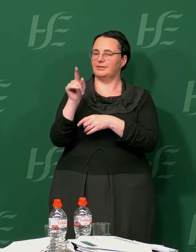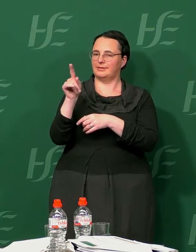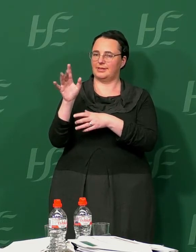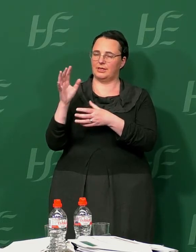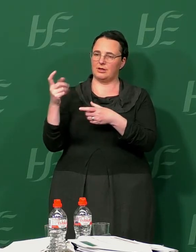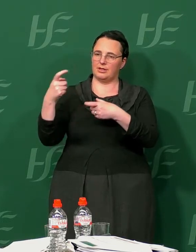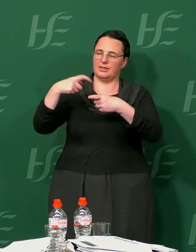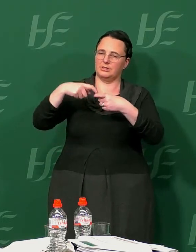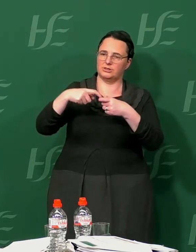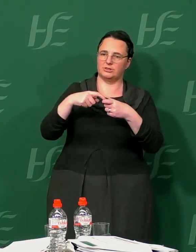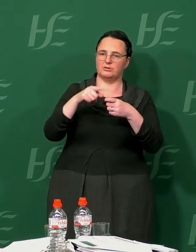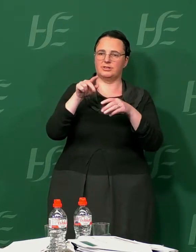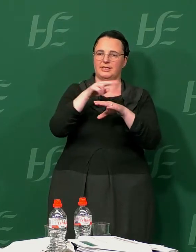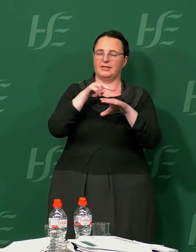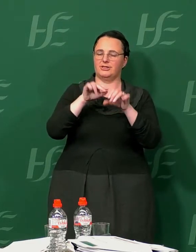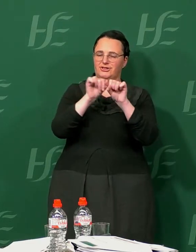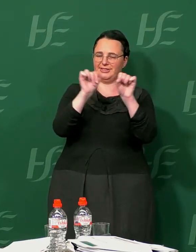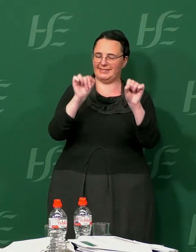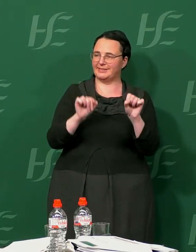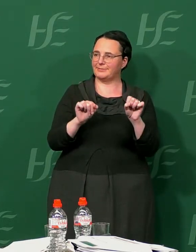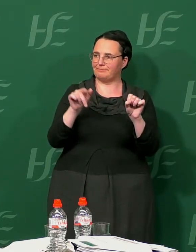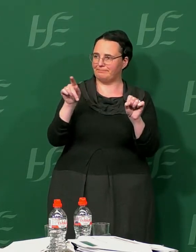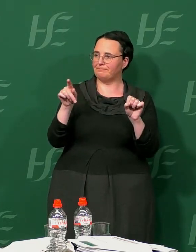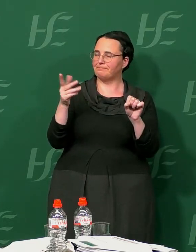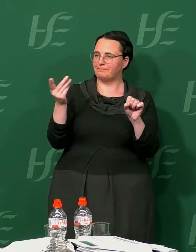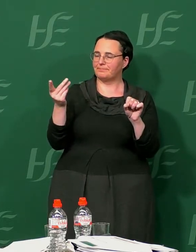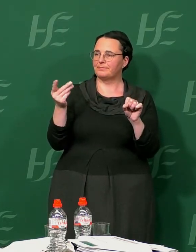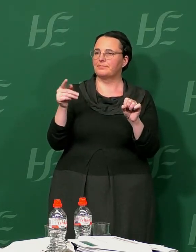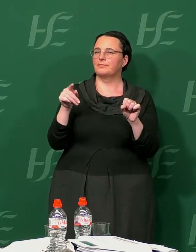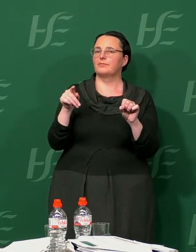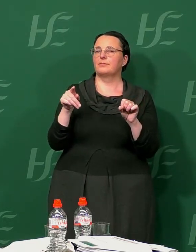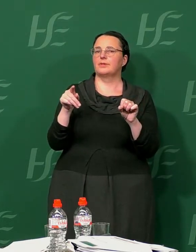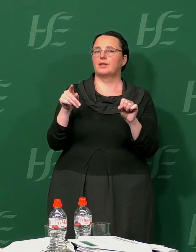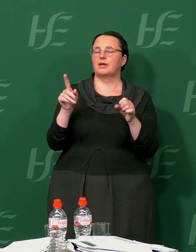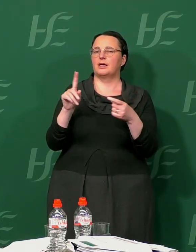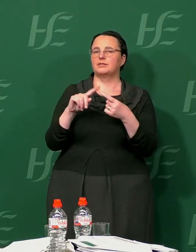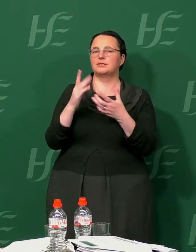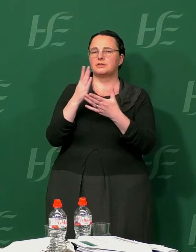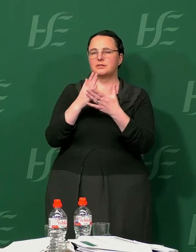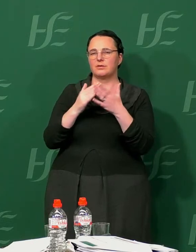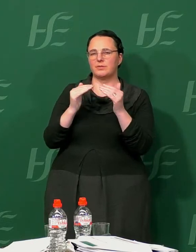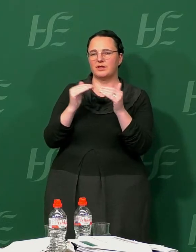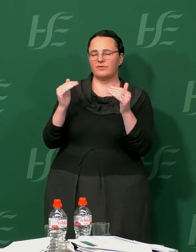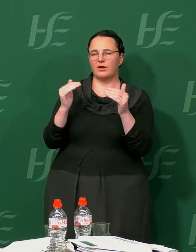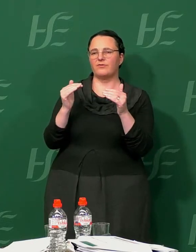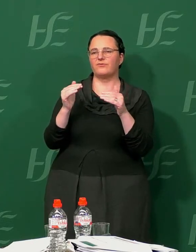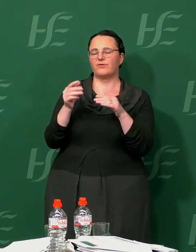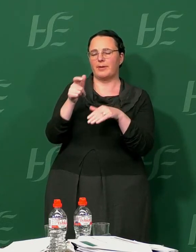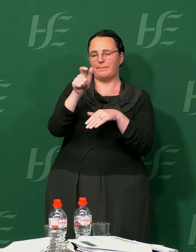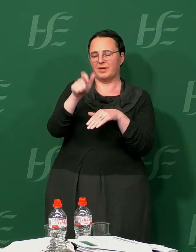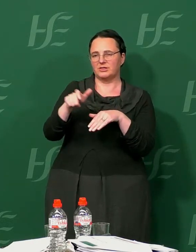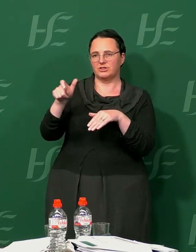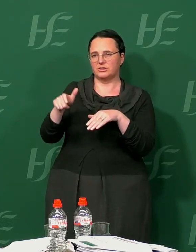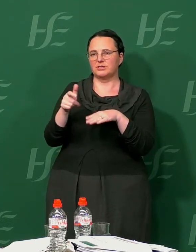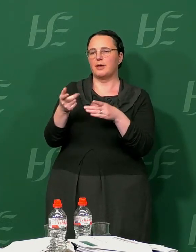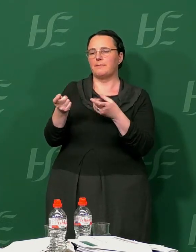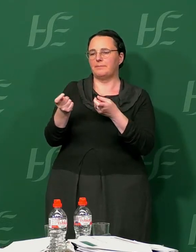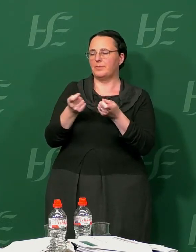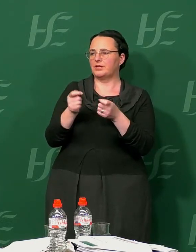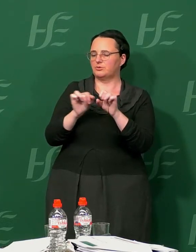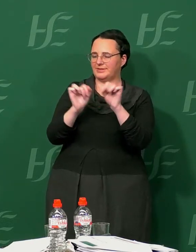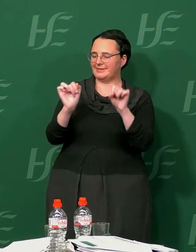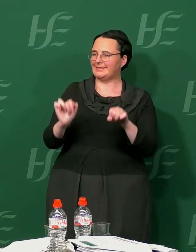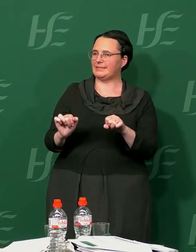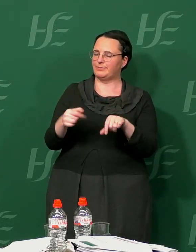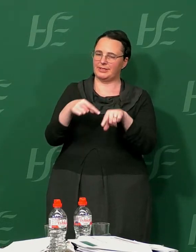network for the radiology. So that'll be impacted to an extent. And some levels of patient management systems that they would rely